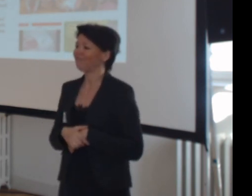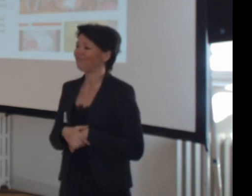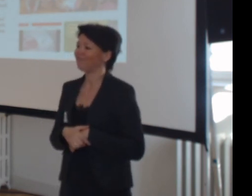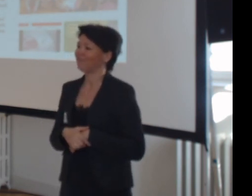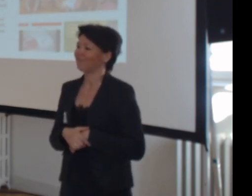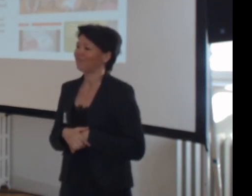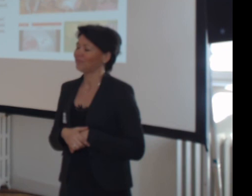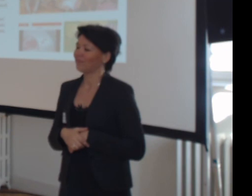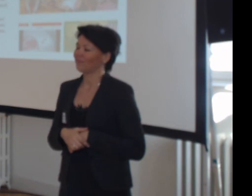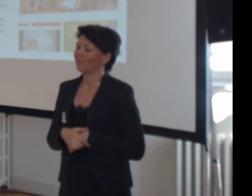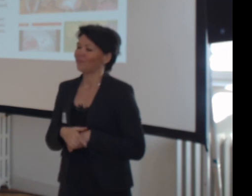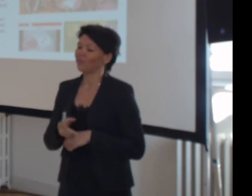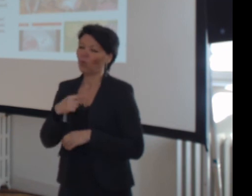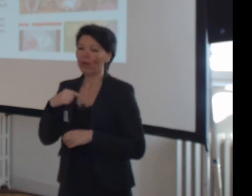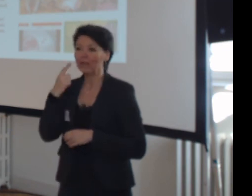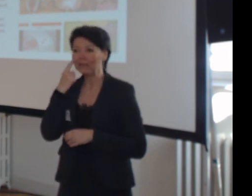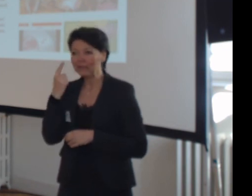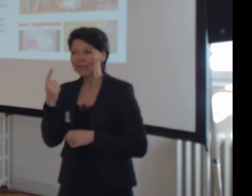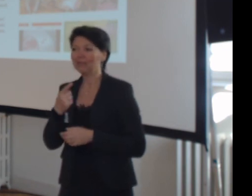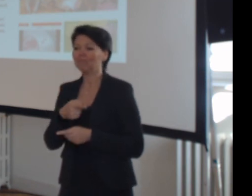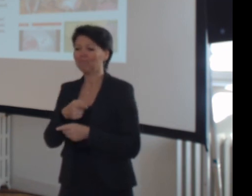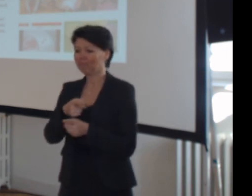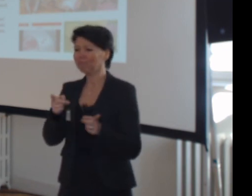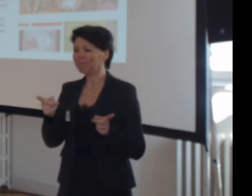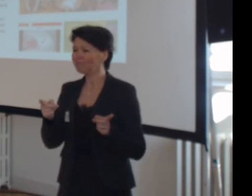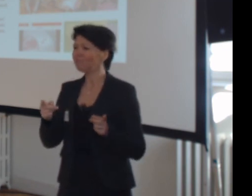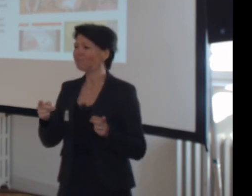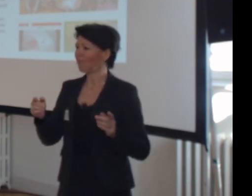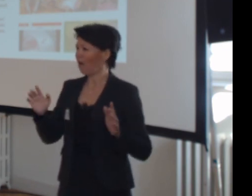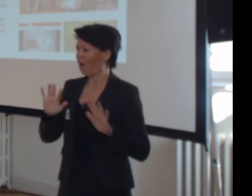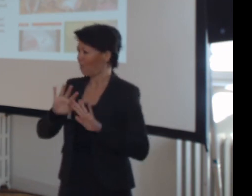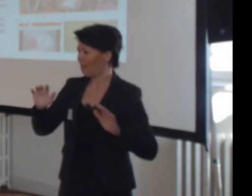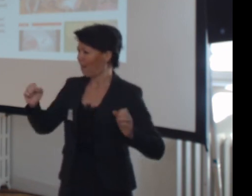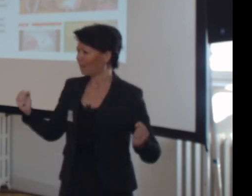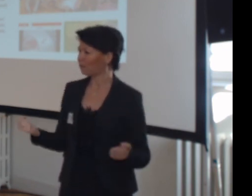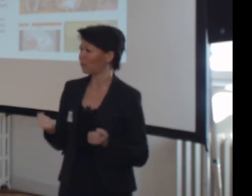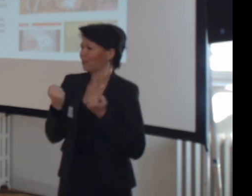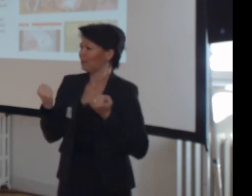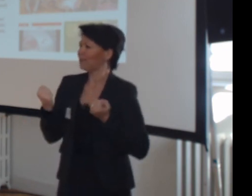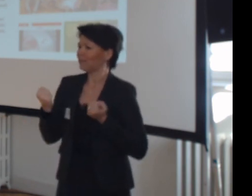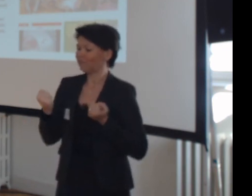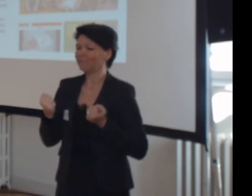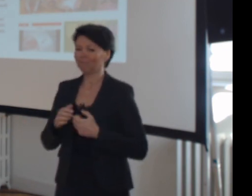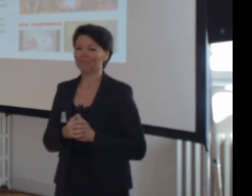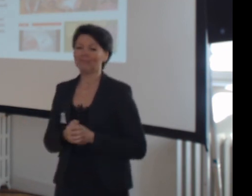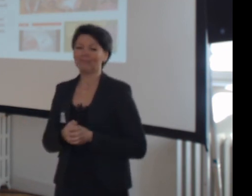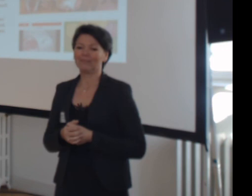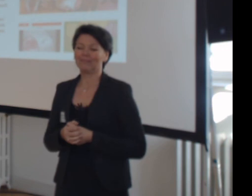was an enormous, very enthusiastic response to our question.